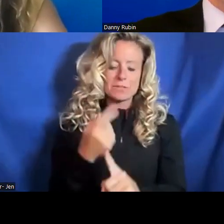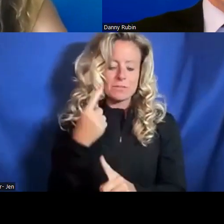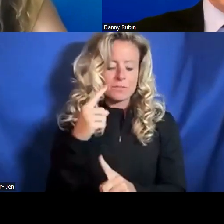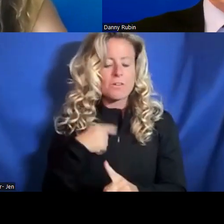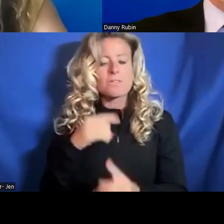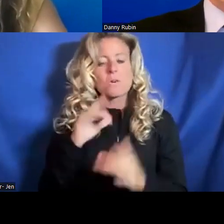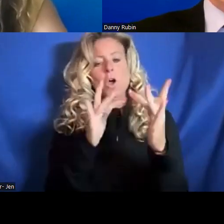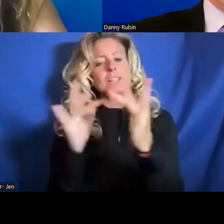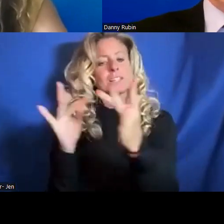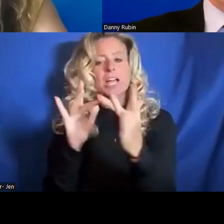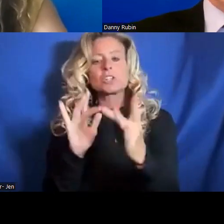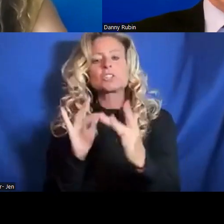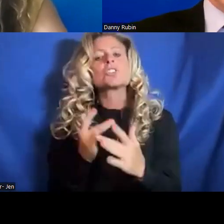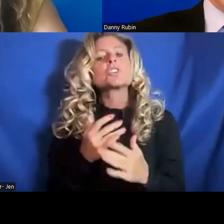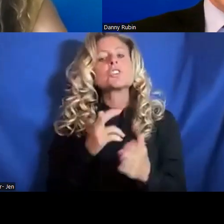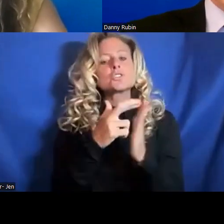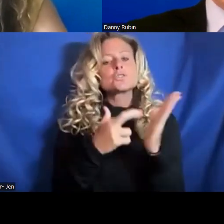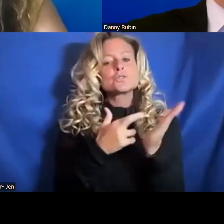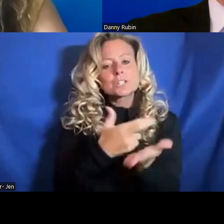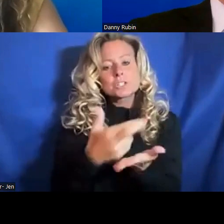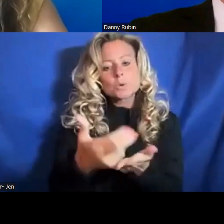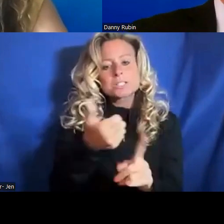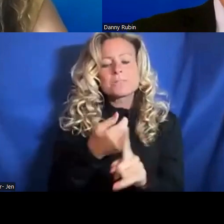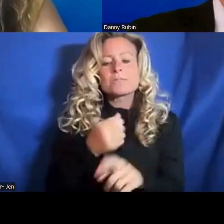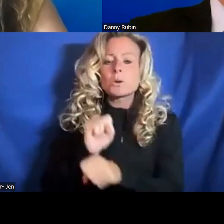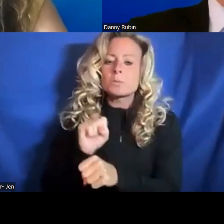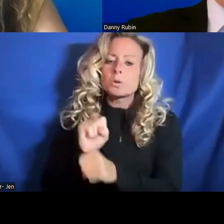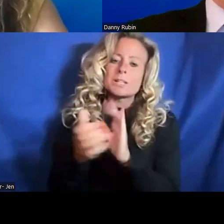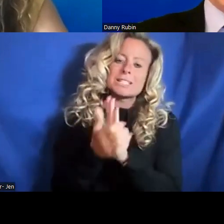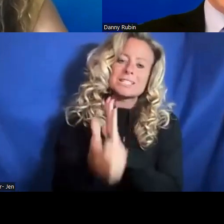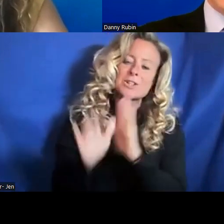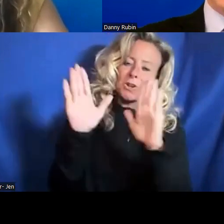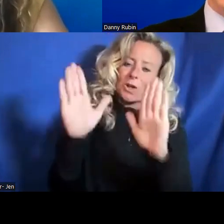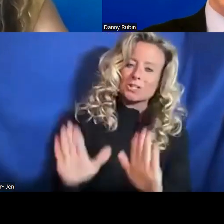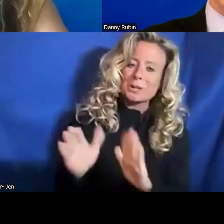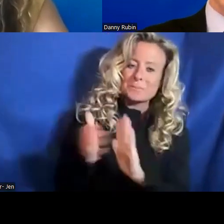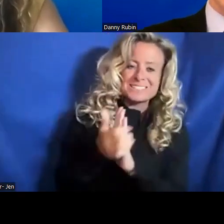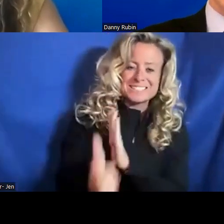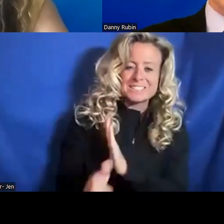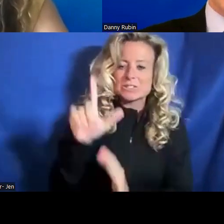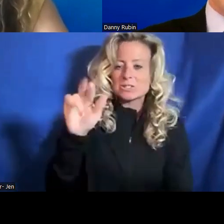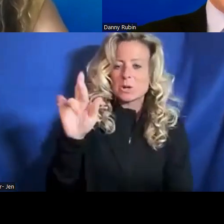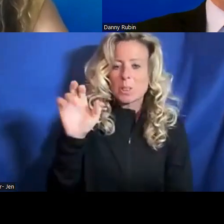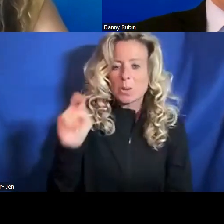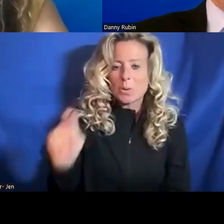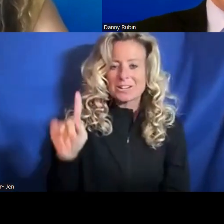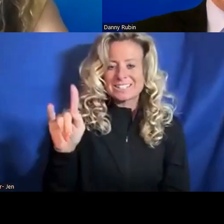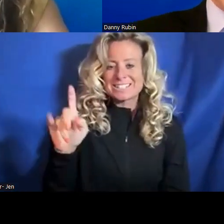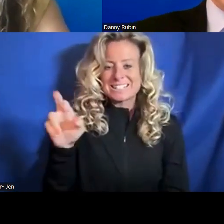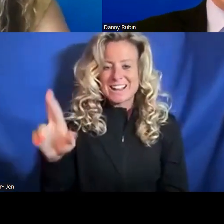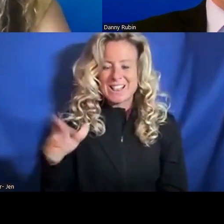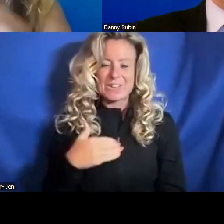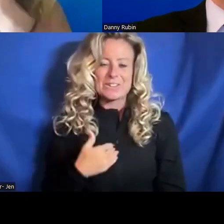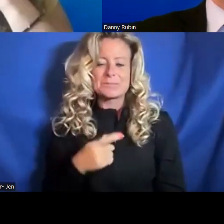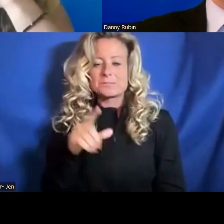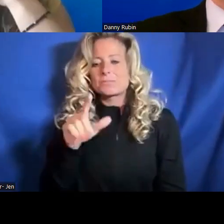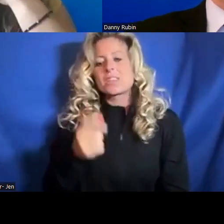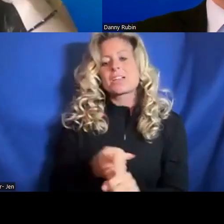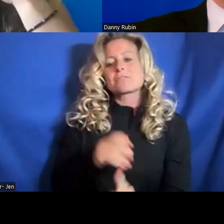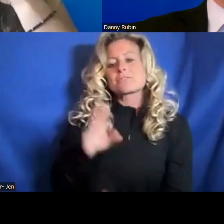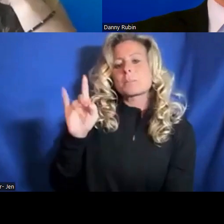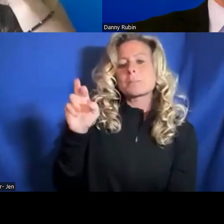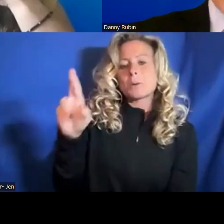for employability skills. We have a great guest today, Miss Lauren Taylor Hi from Bay guys. Barber Company,